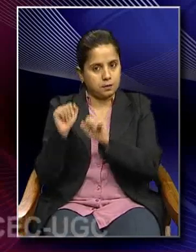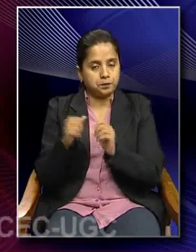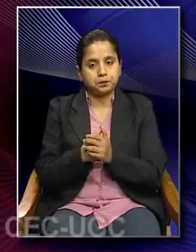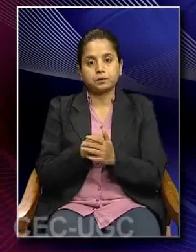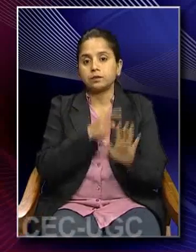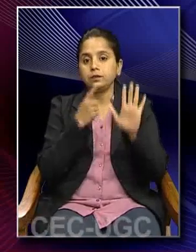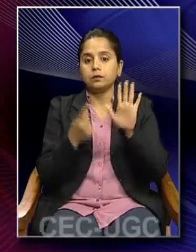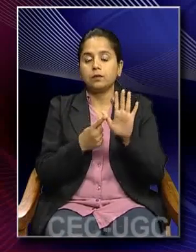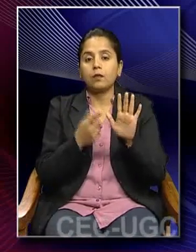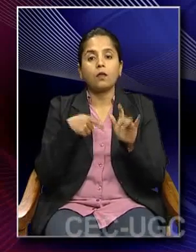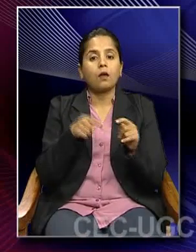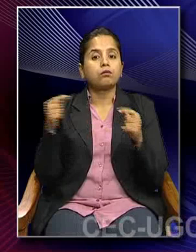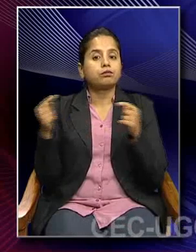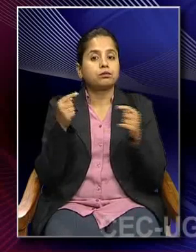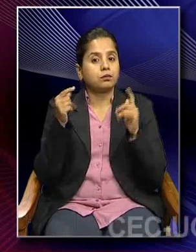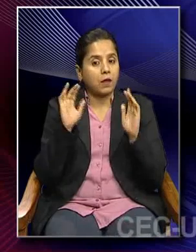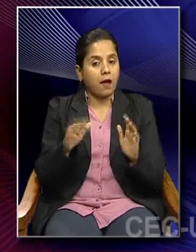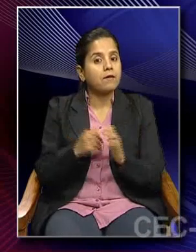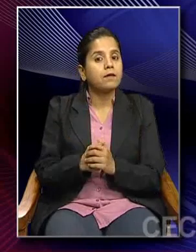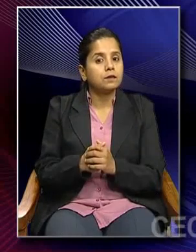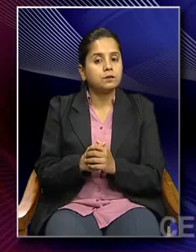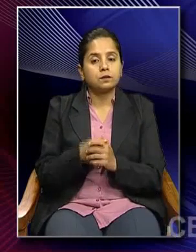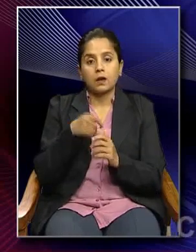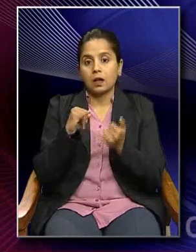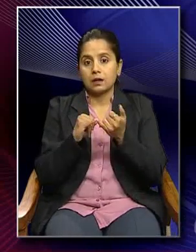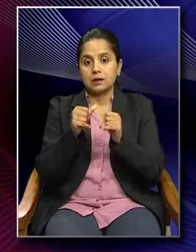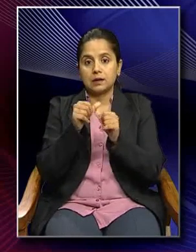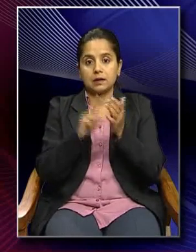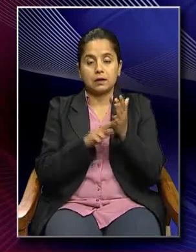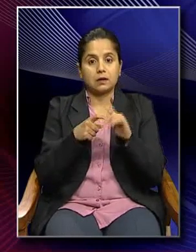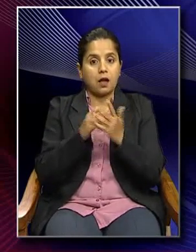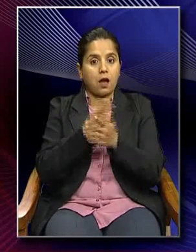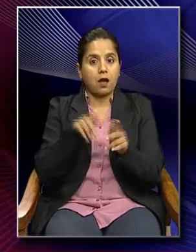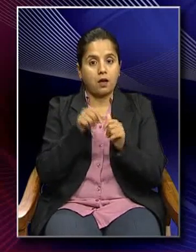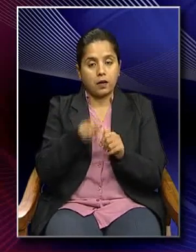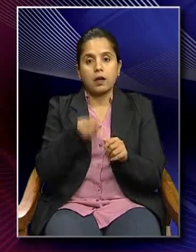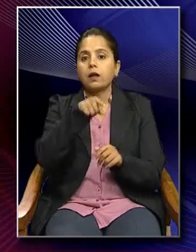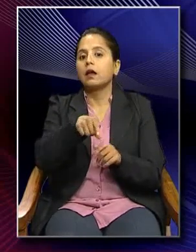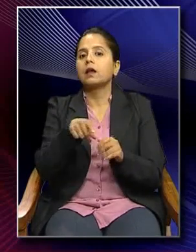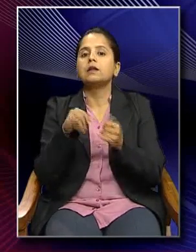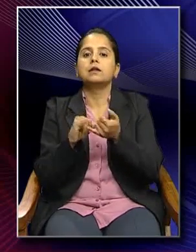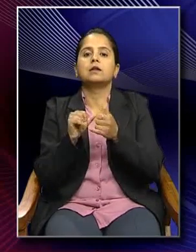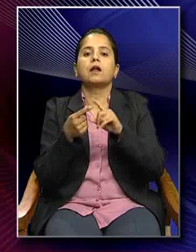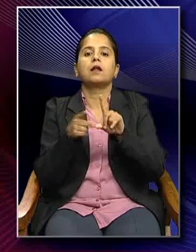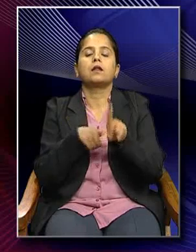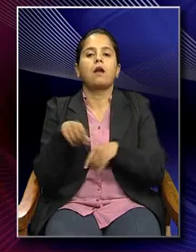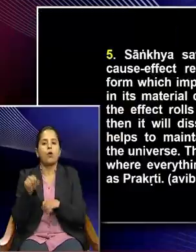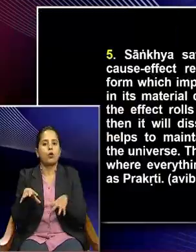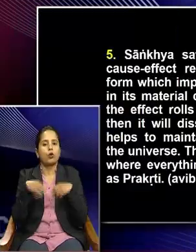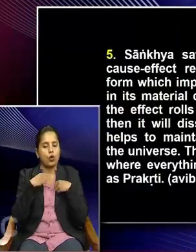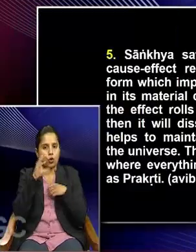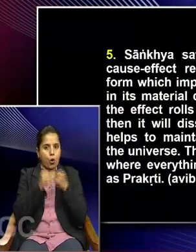Fifth argument is that Sankhya Satkaryavad accepts the cause and effect